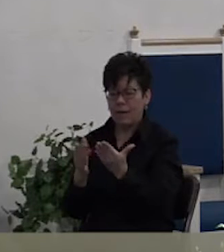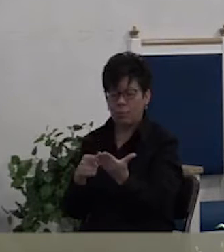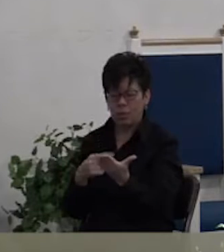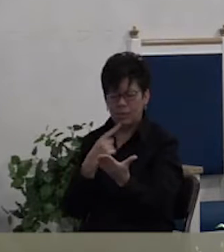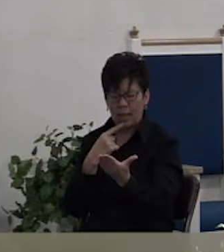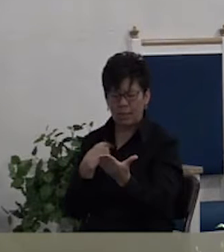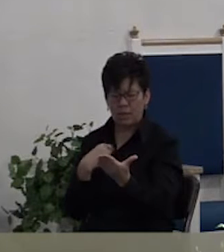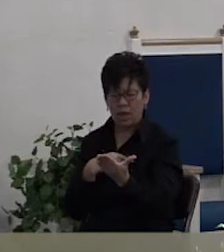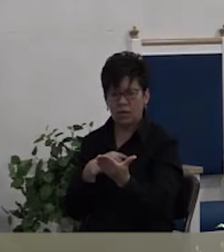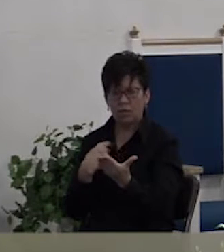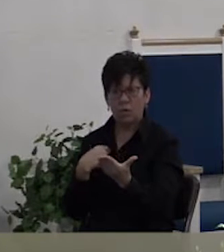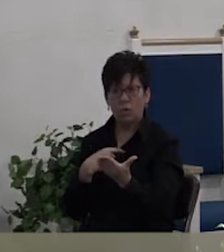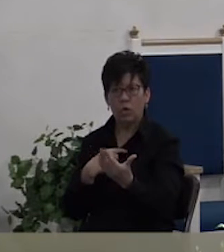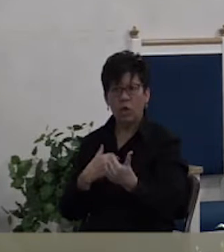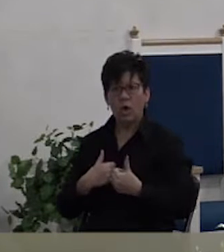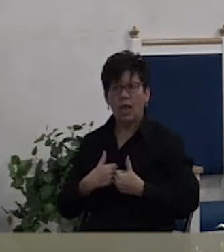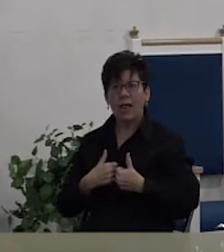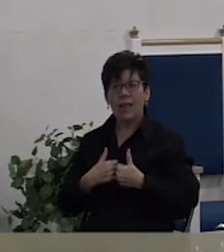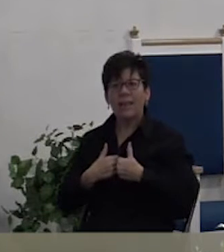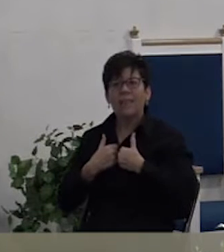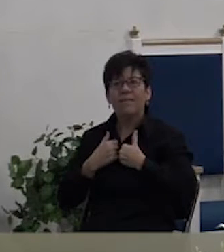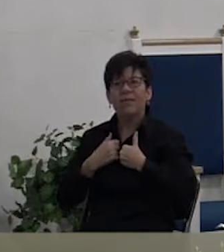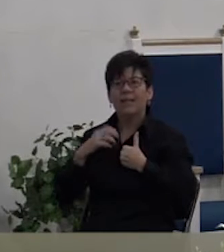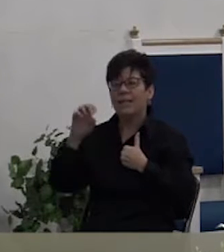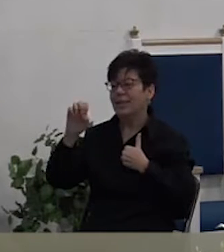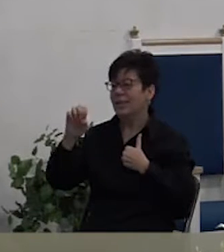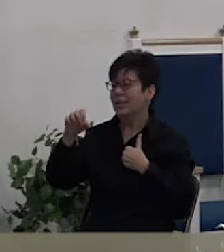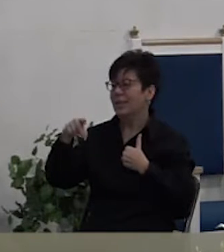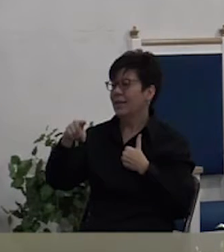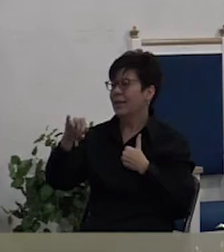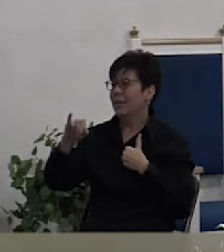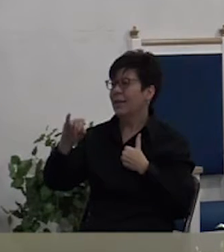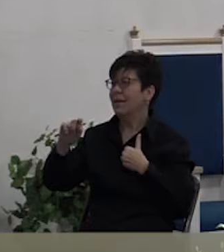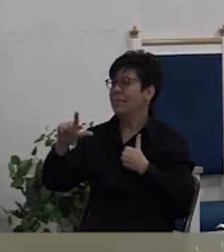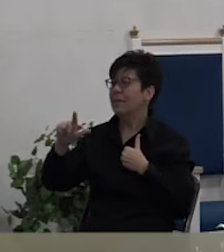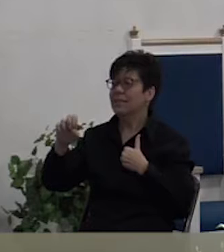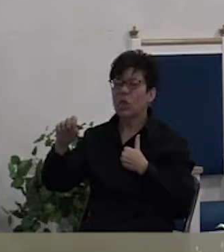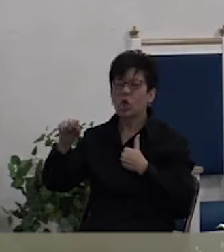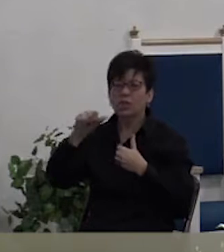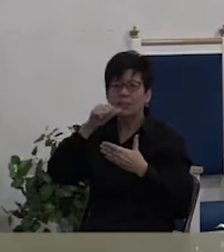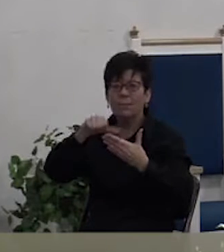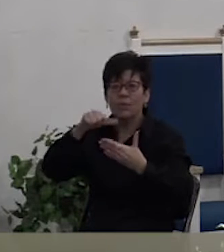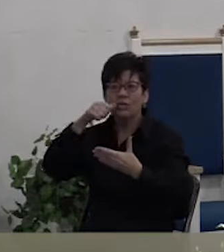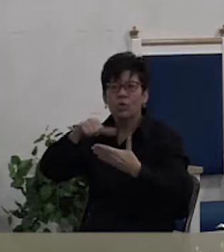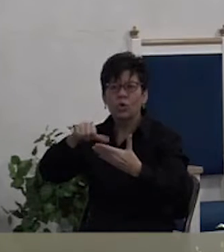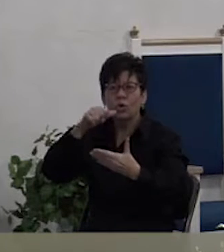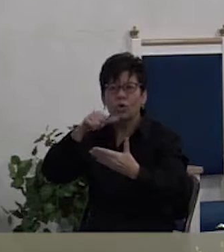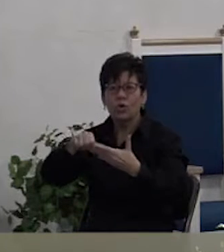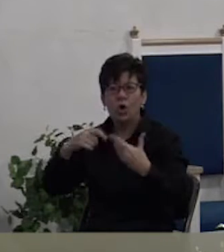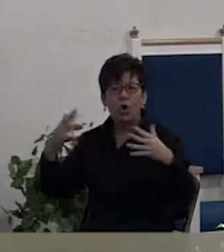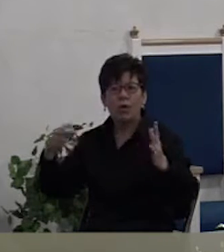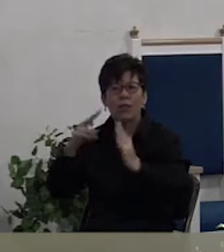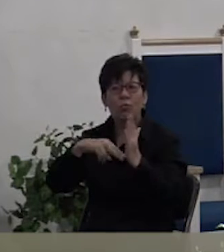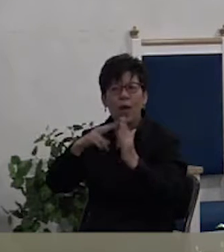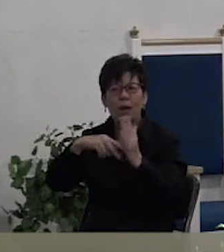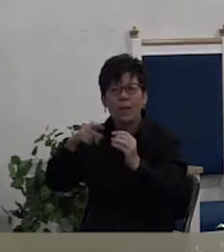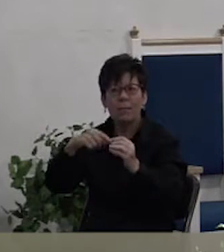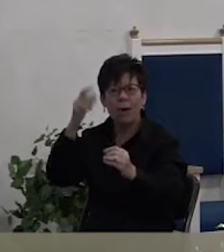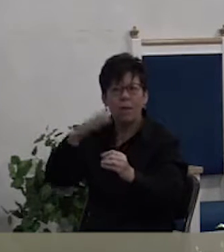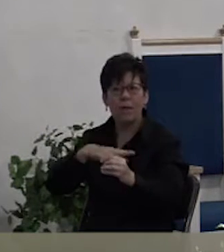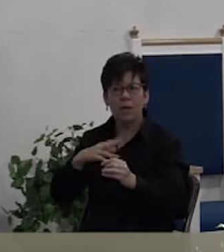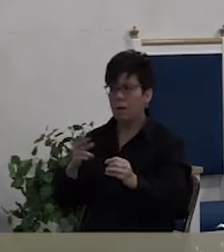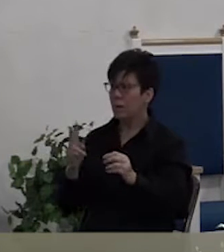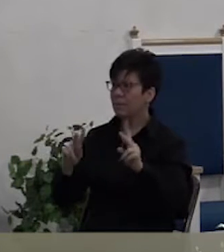us that we are living epistles, read and known of men. People read